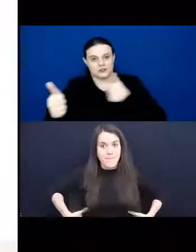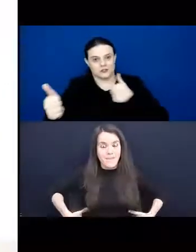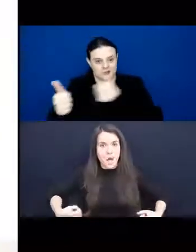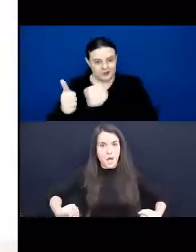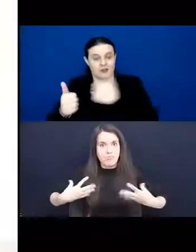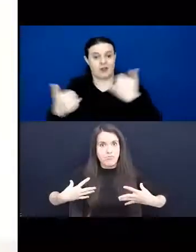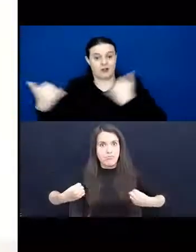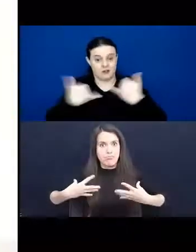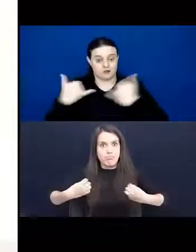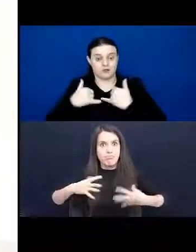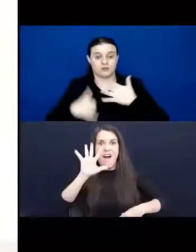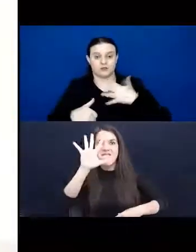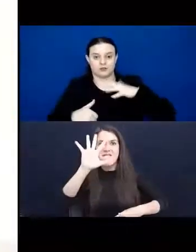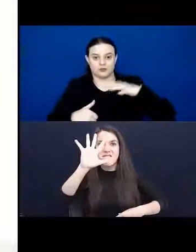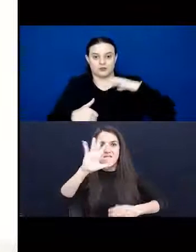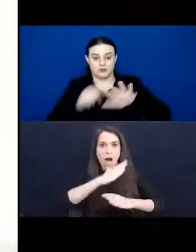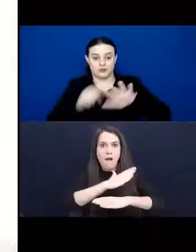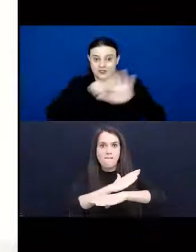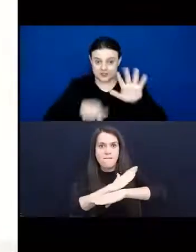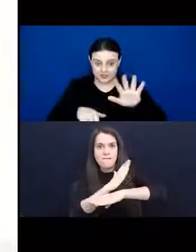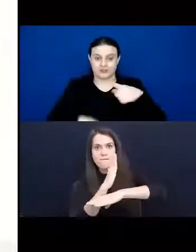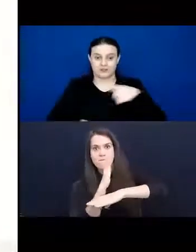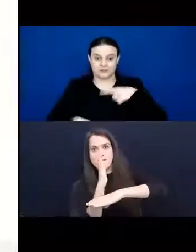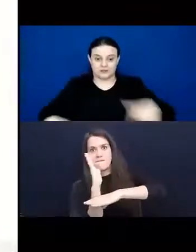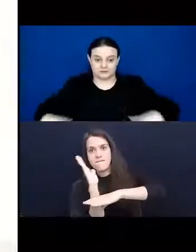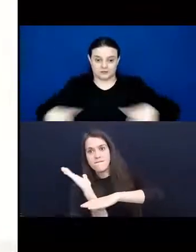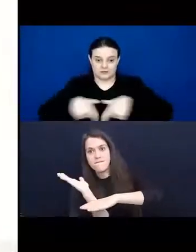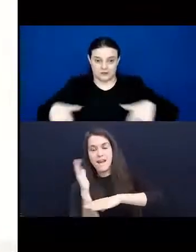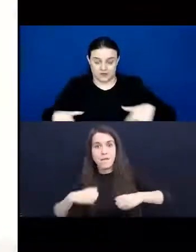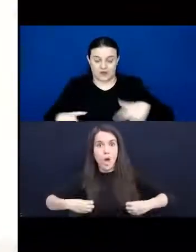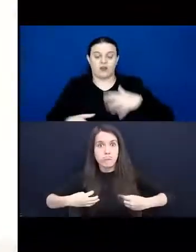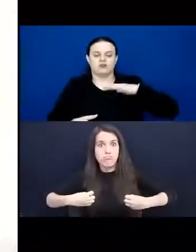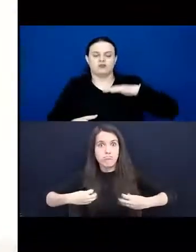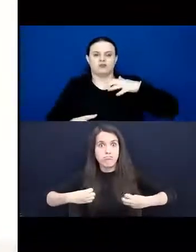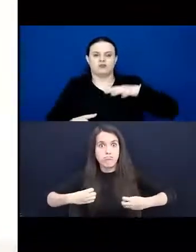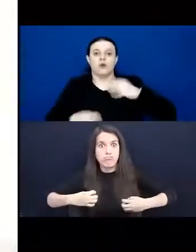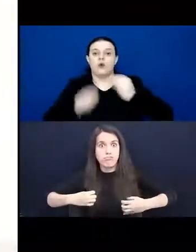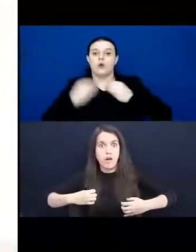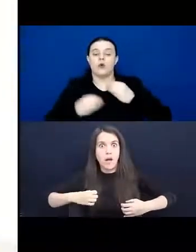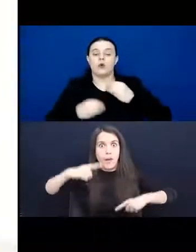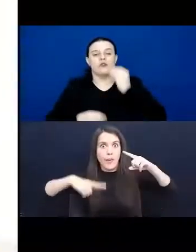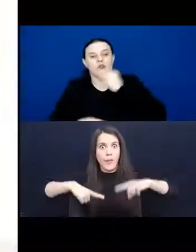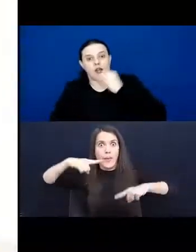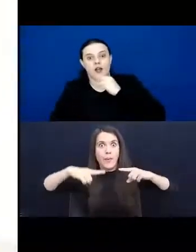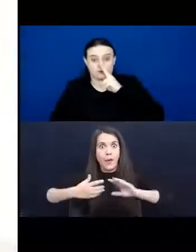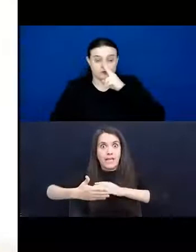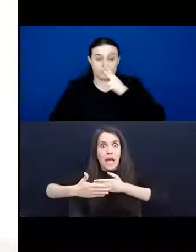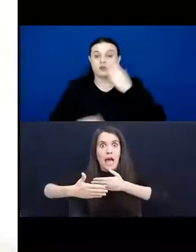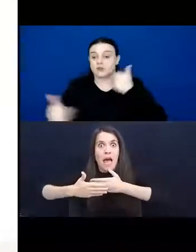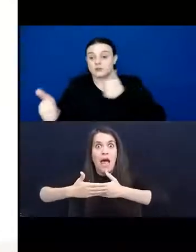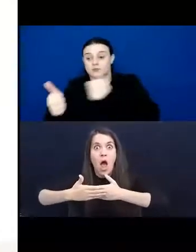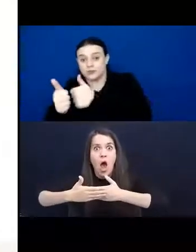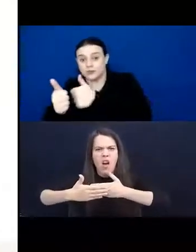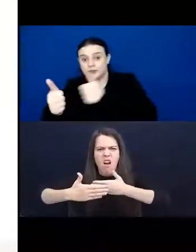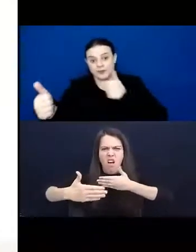via 5 vibration motors around the waist area. The frequency of vibration also indicates whether the user is too close or too far from